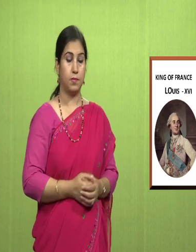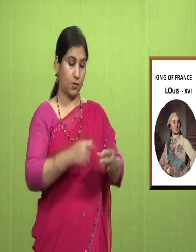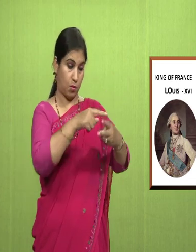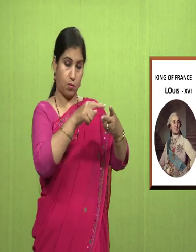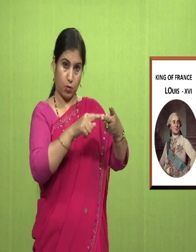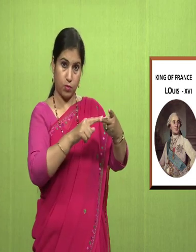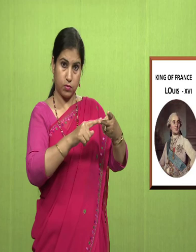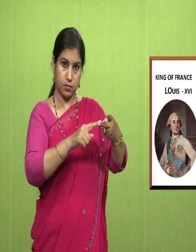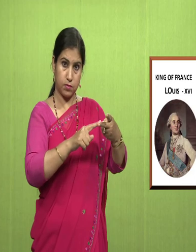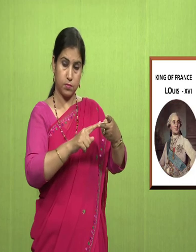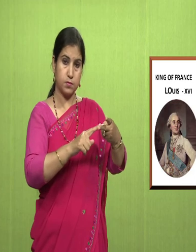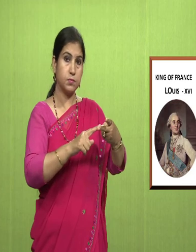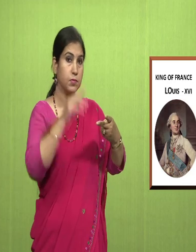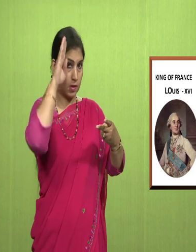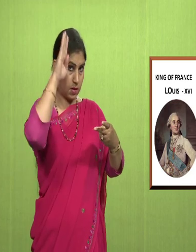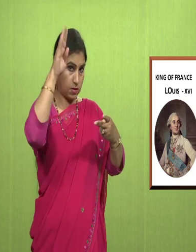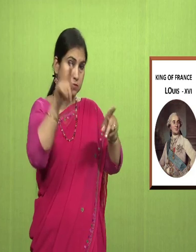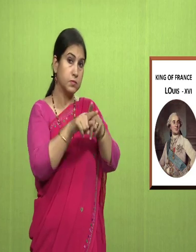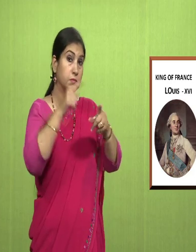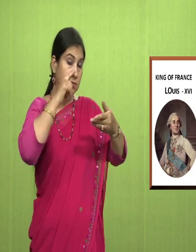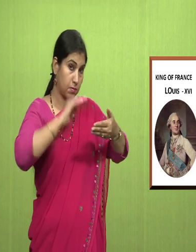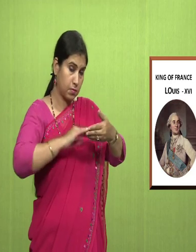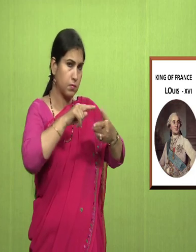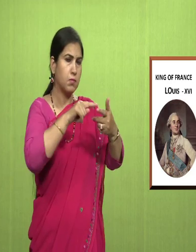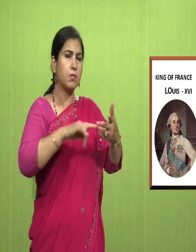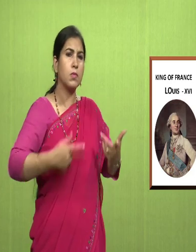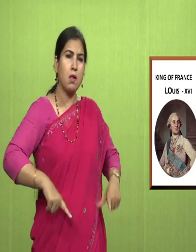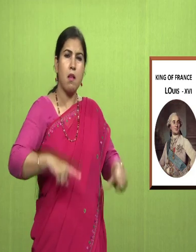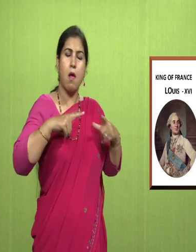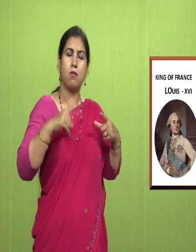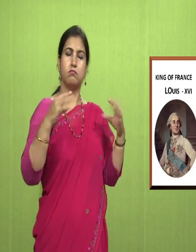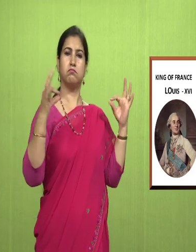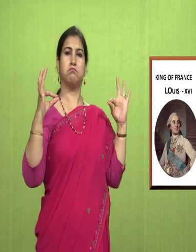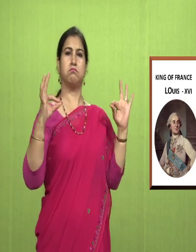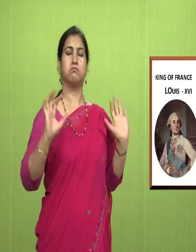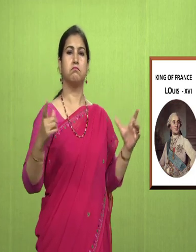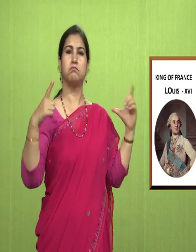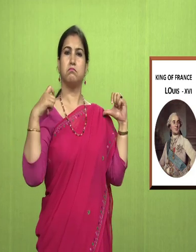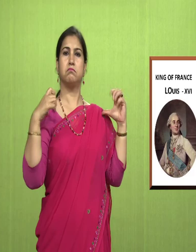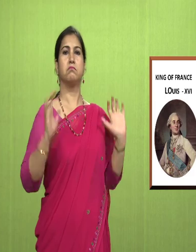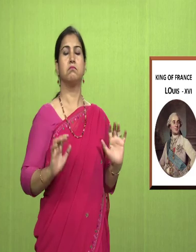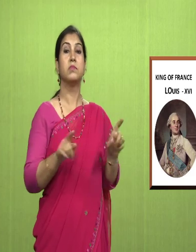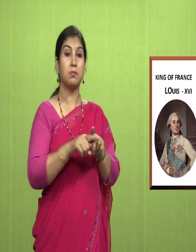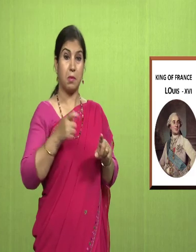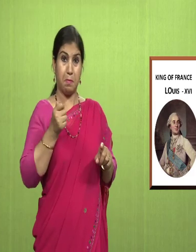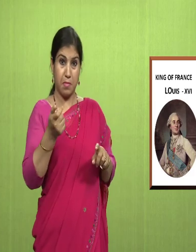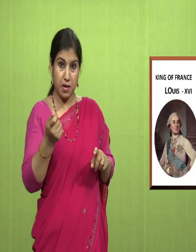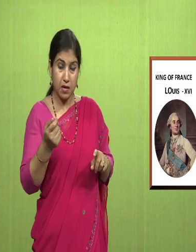his wife Marie Antoinette, led a luxurious life, and the money that was